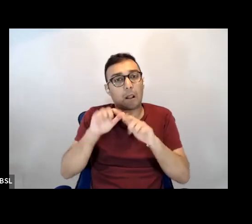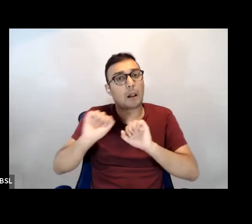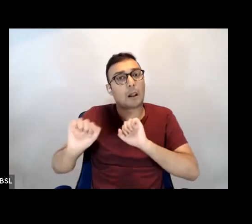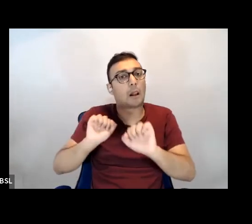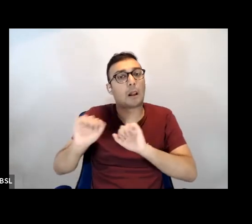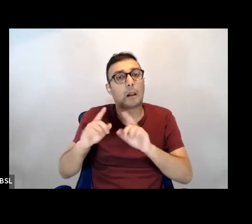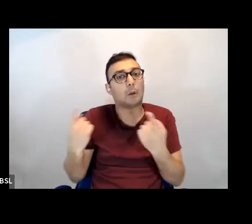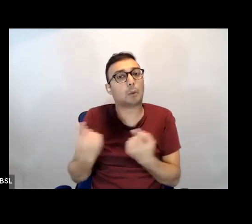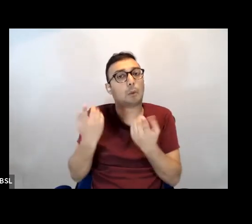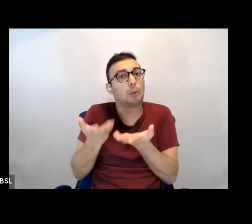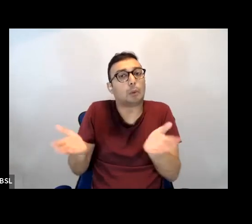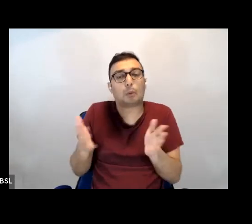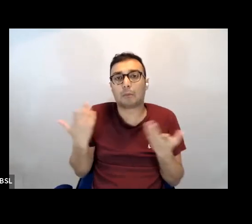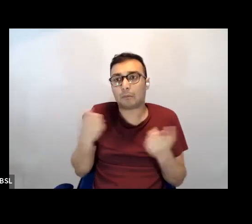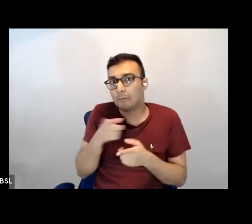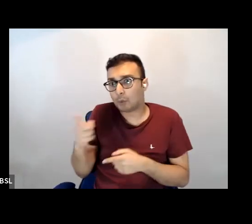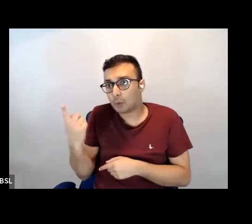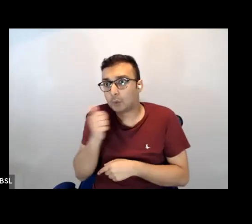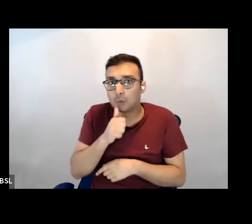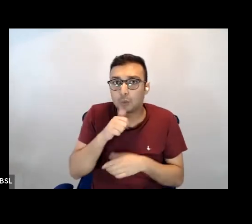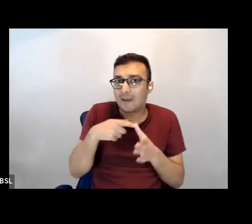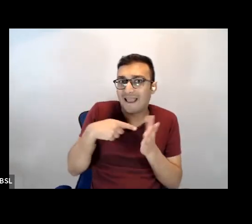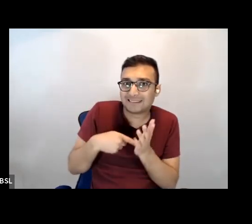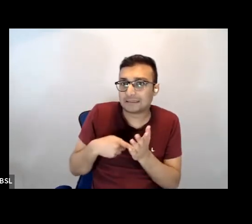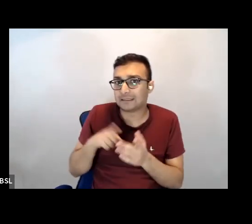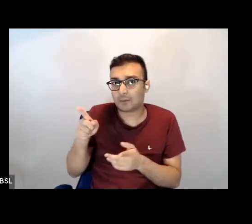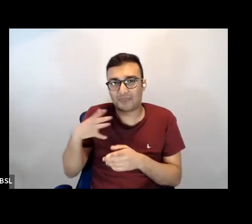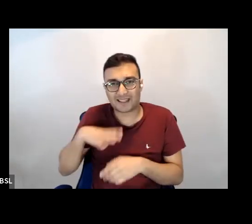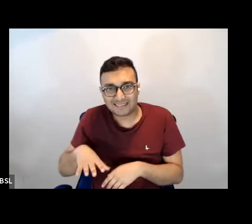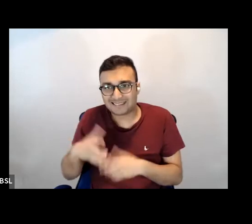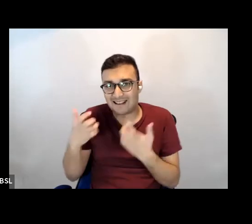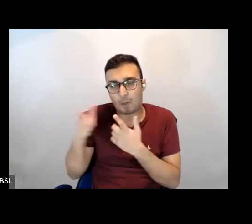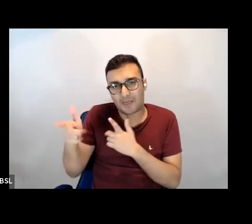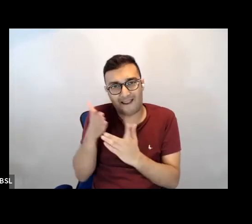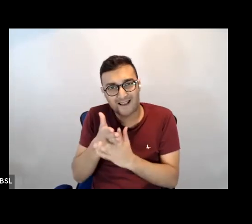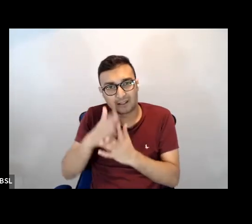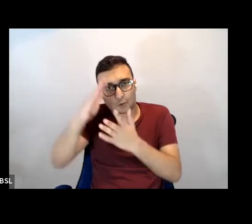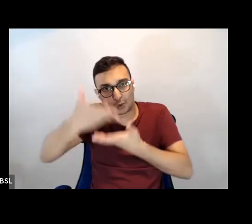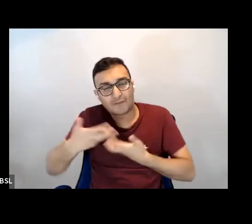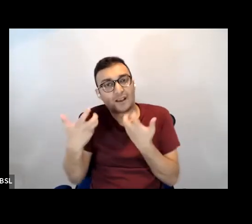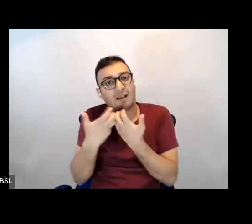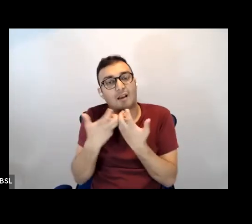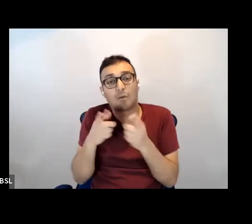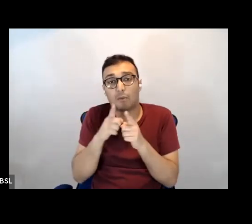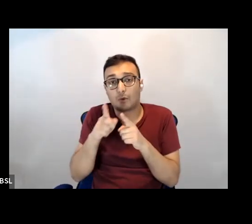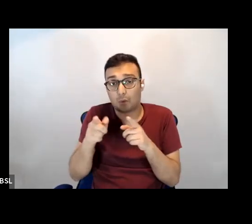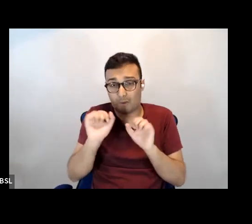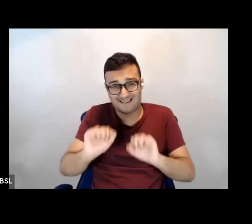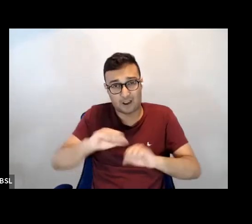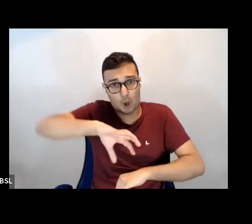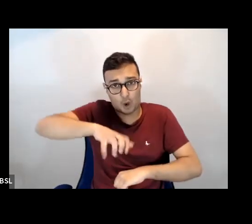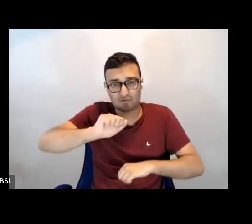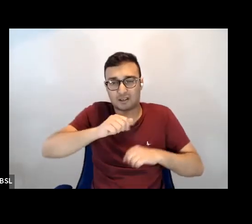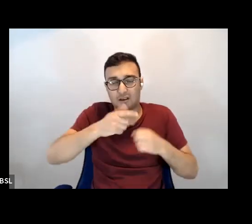need AT in accessing those systems and services, as well as understanding the need in the population by